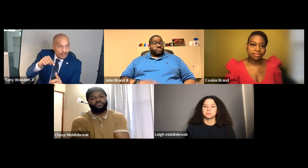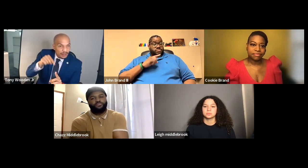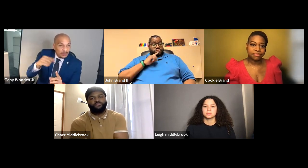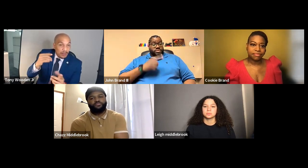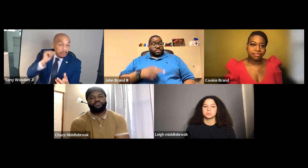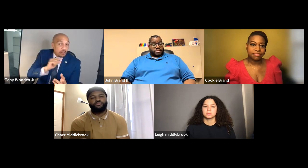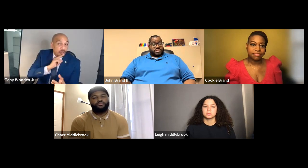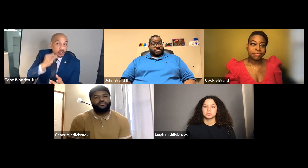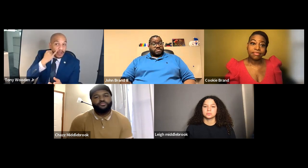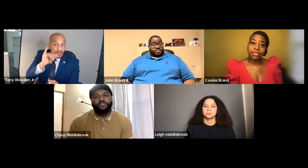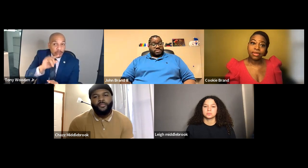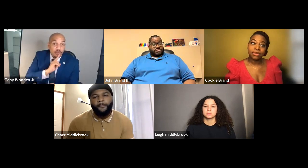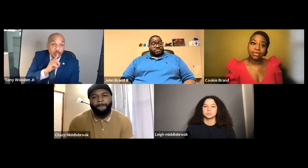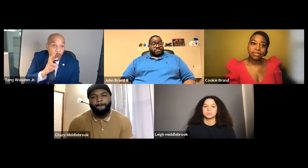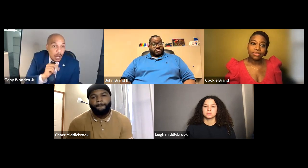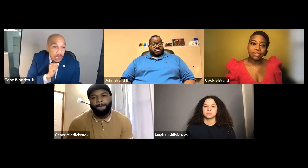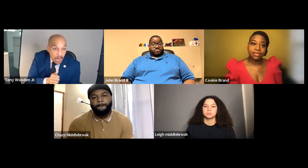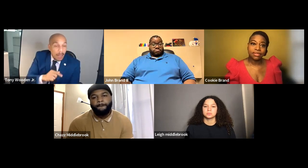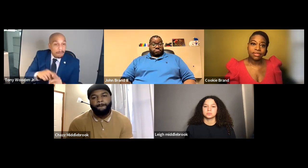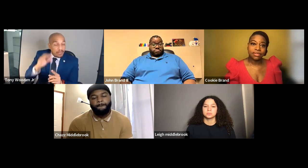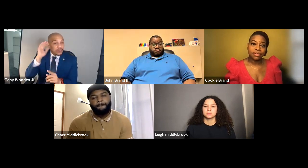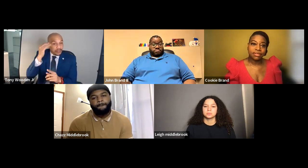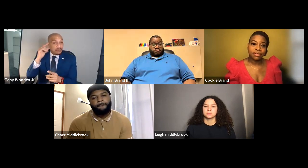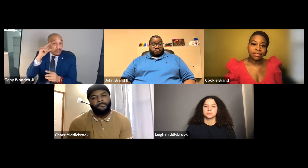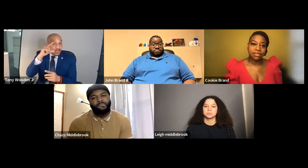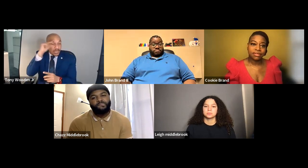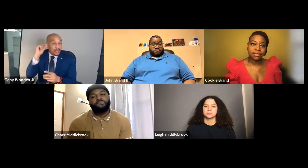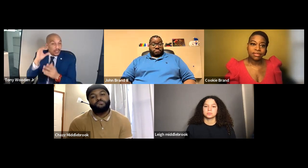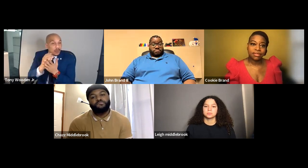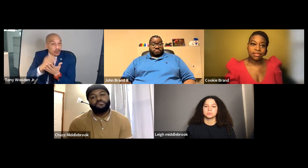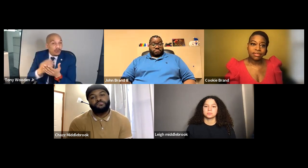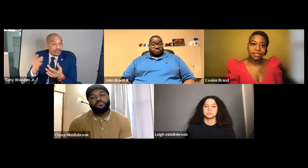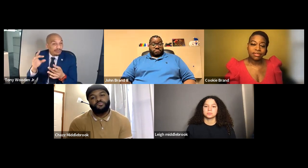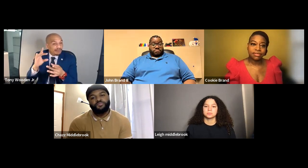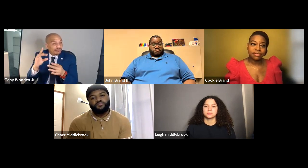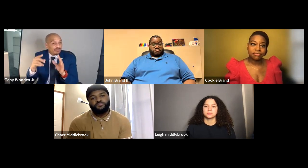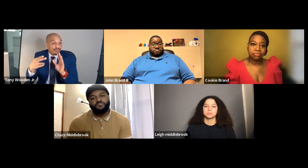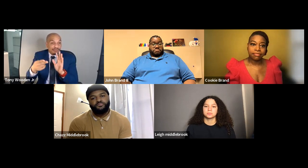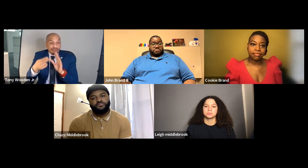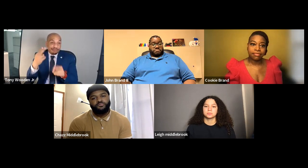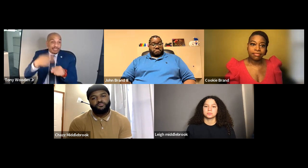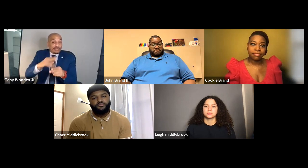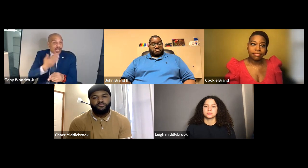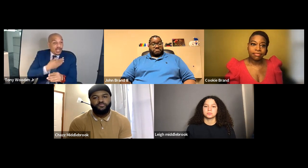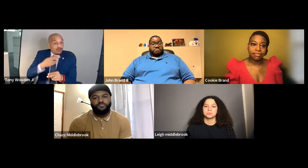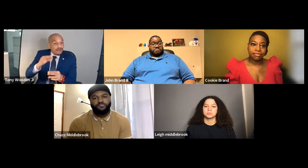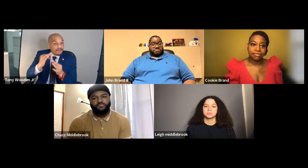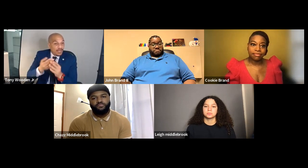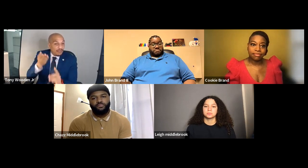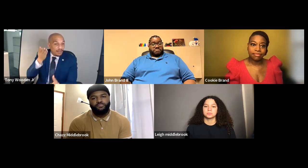our family. And it was really interesting. Says, I'm not sure if it was true or not, but at Gallaudet, there's a course about, Black